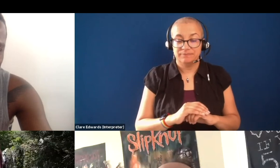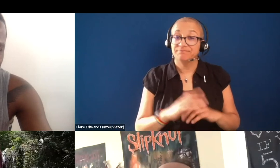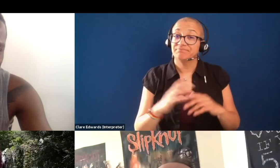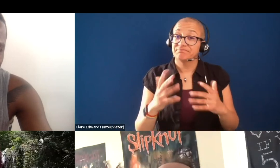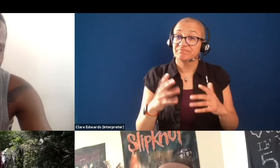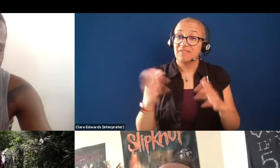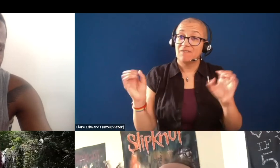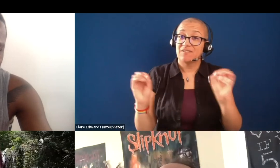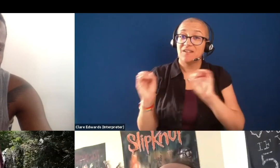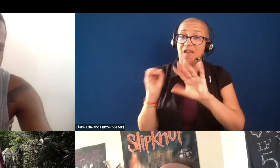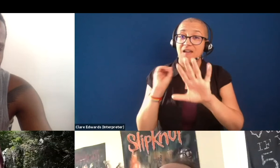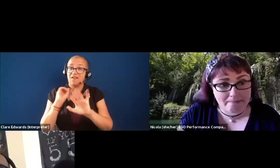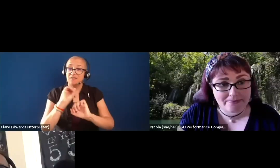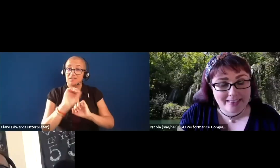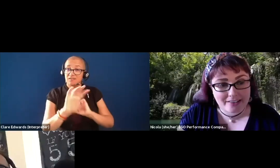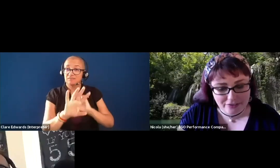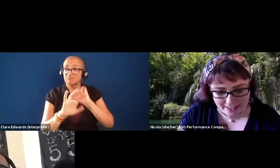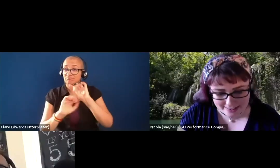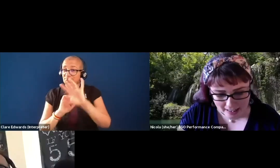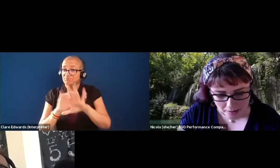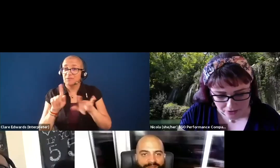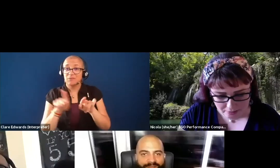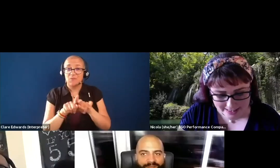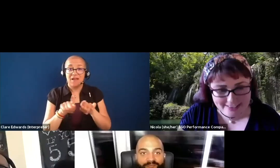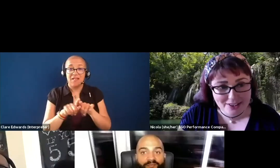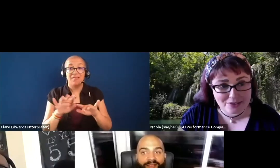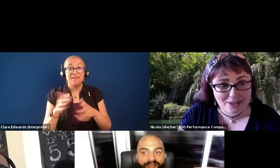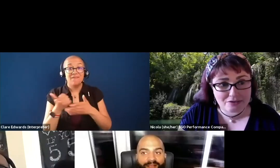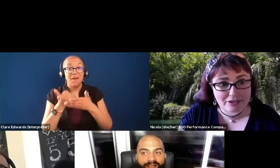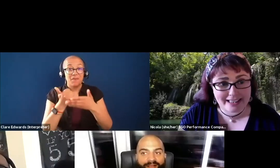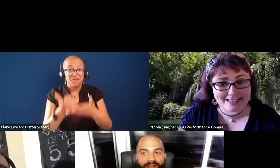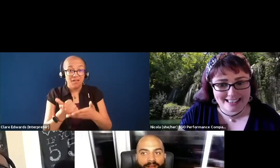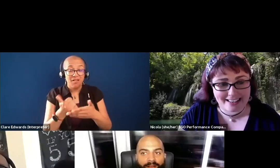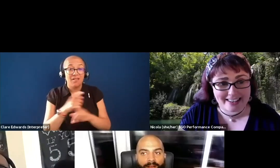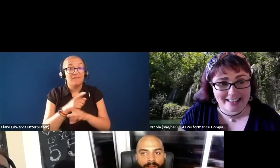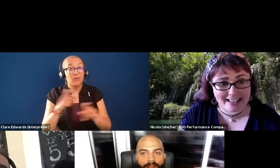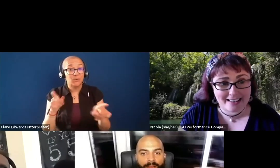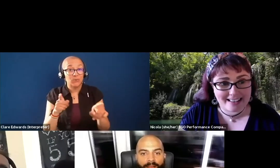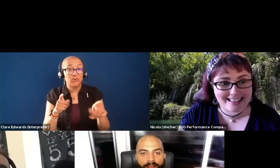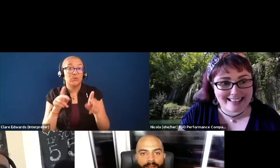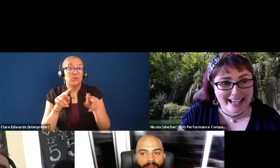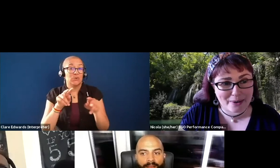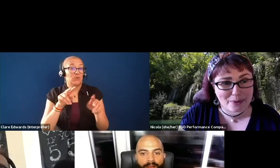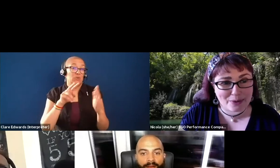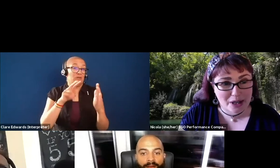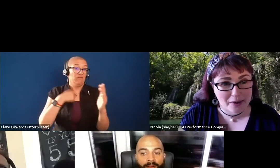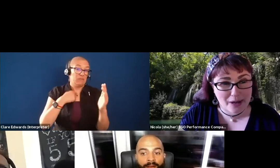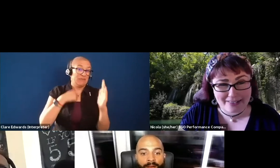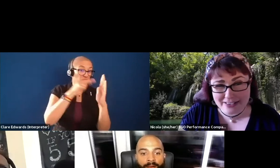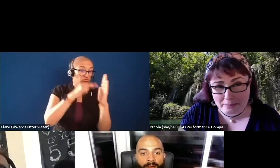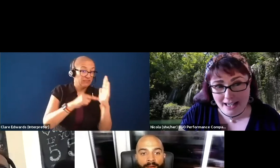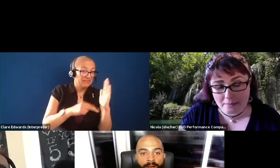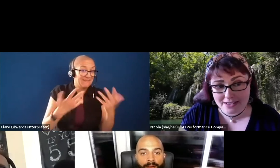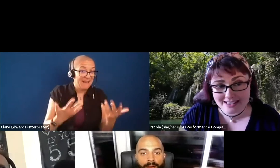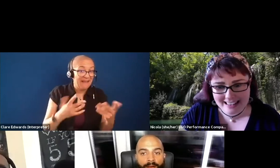slides in between, which if that is helpful for me to read either now or